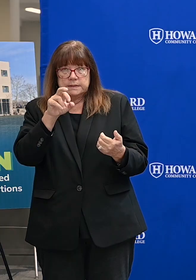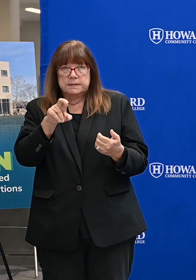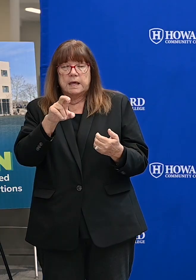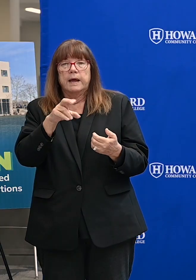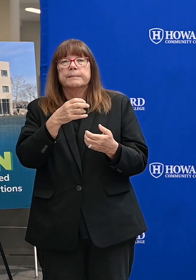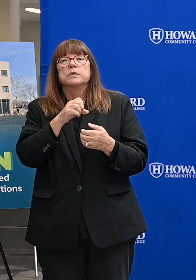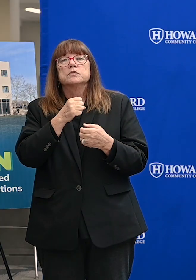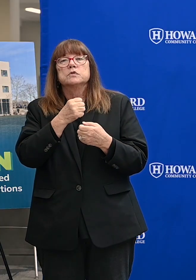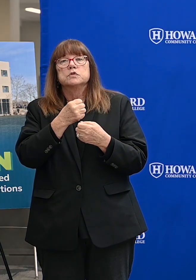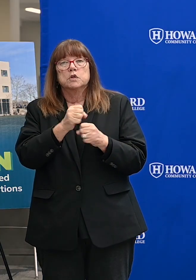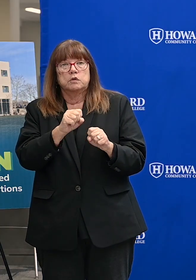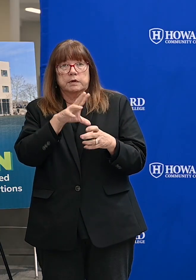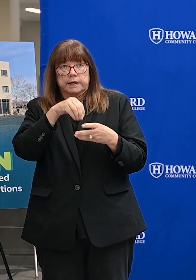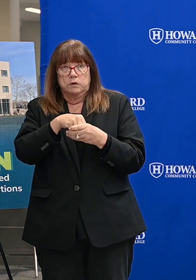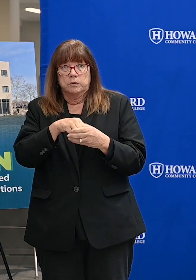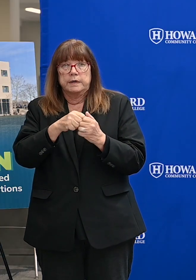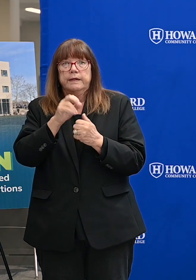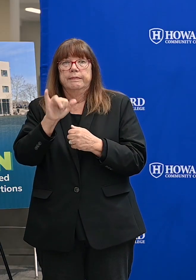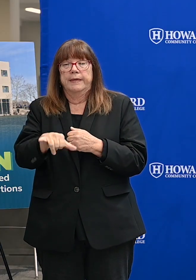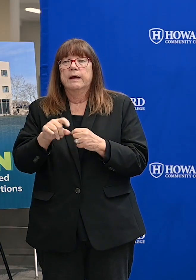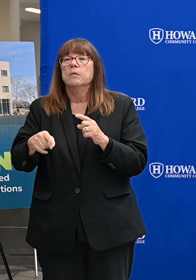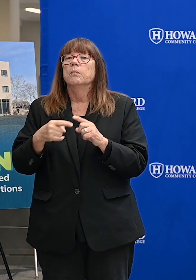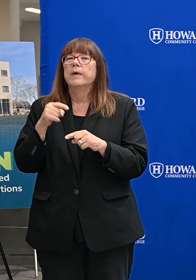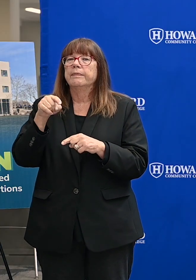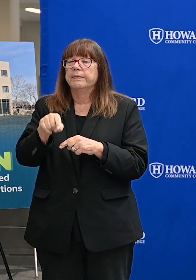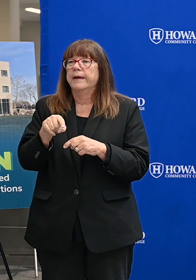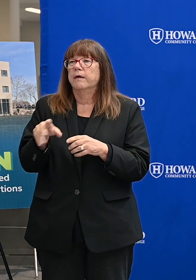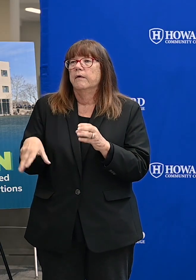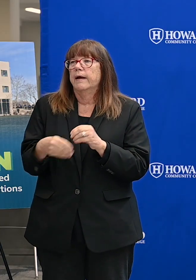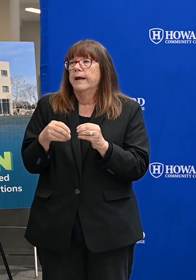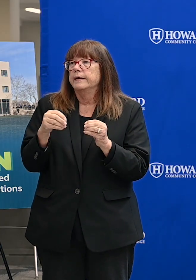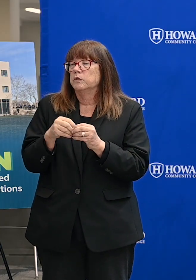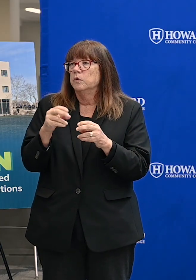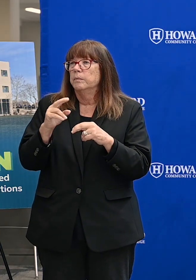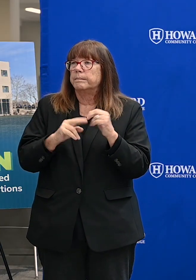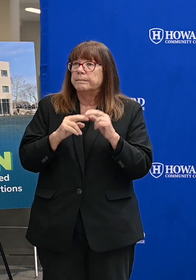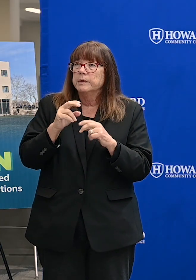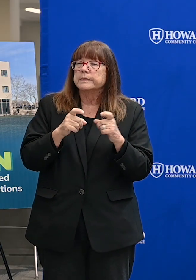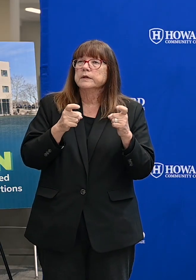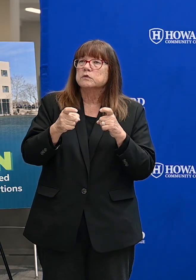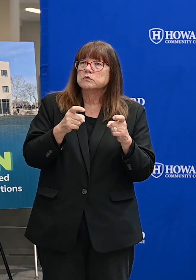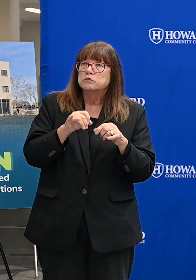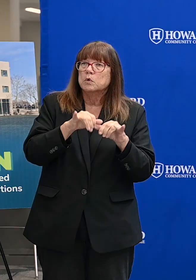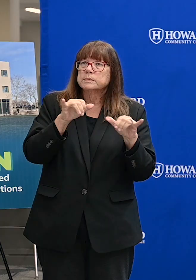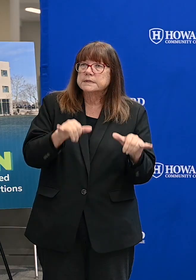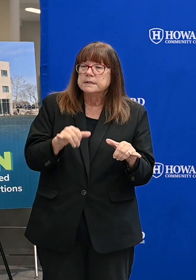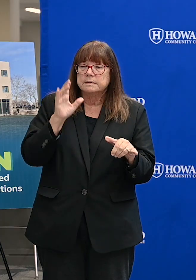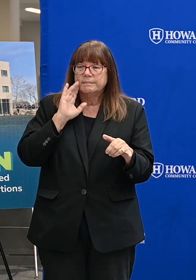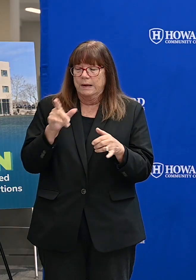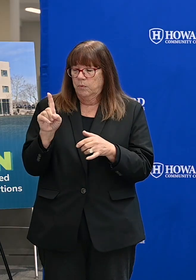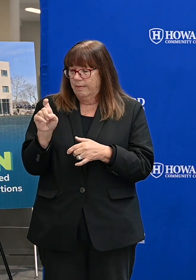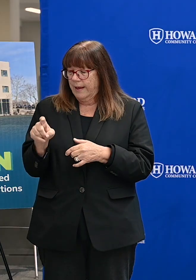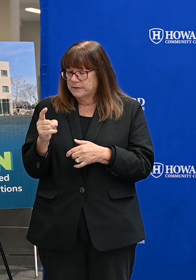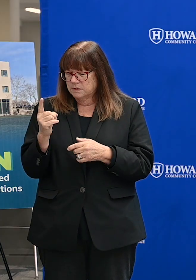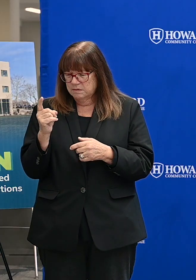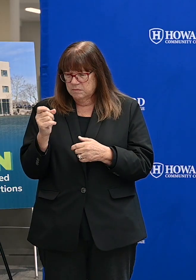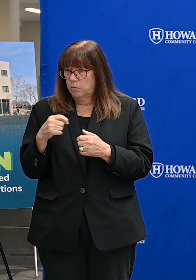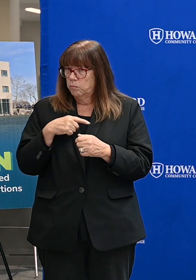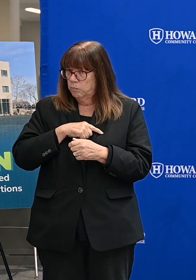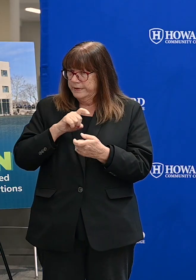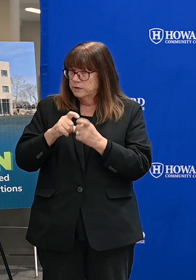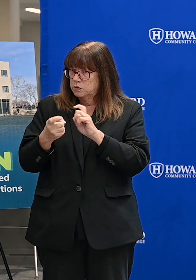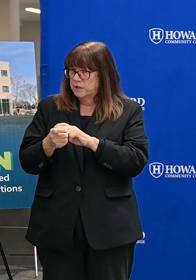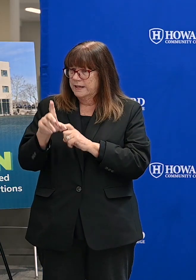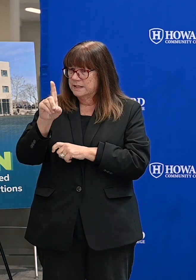cybersecurity incorporated. So when they're putting in new building control systems and things like that, they're going to ask the questions, hey, have we changed